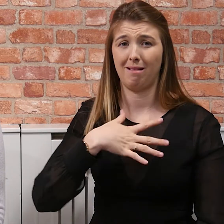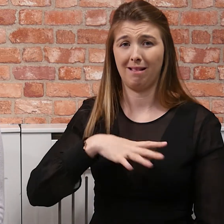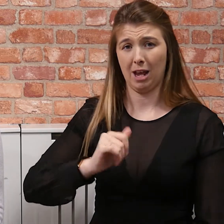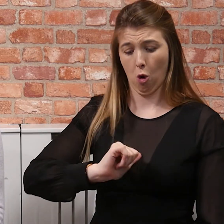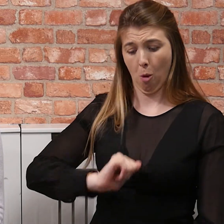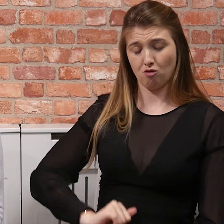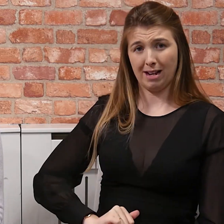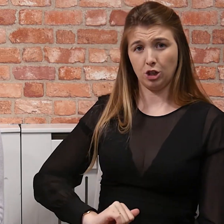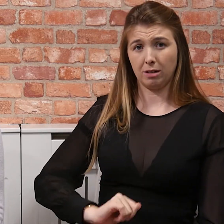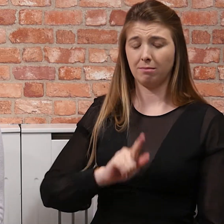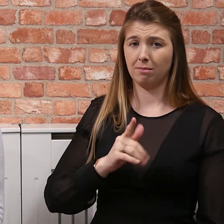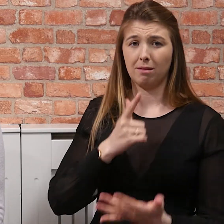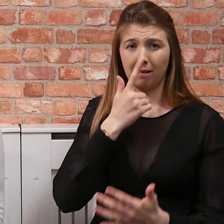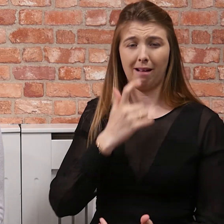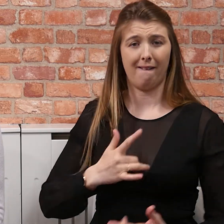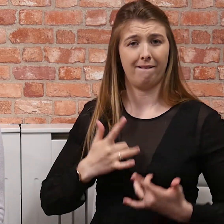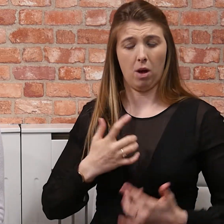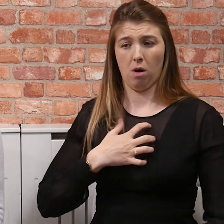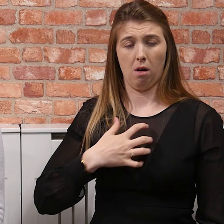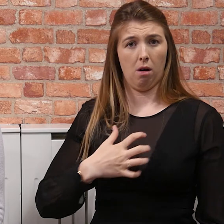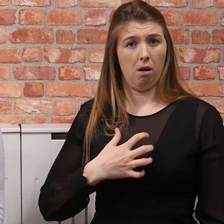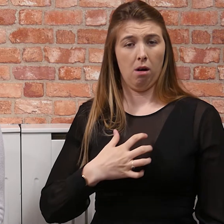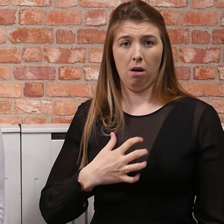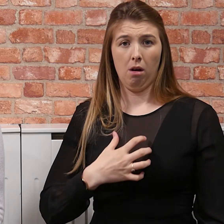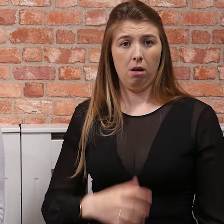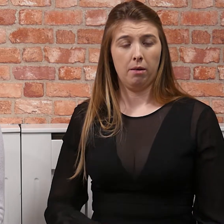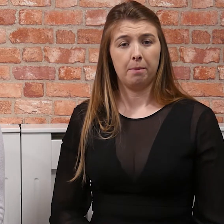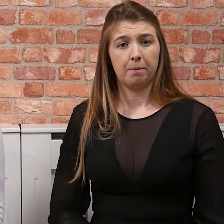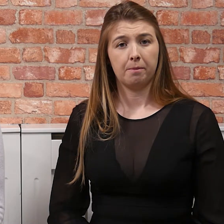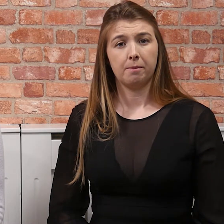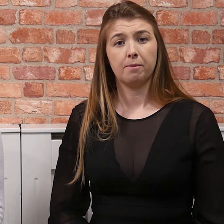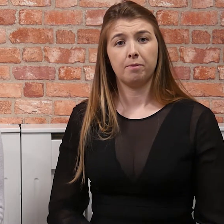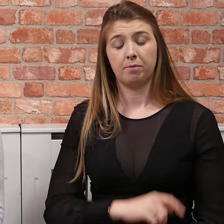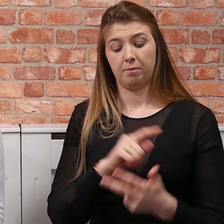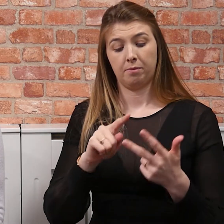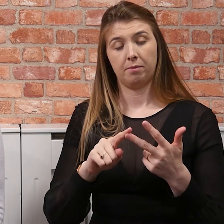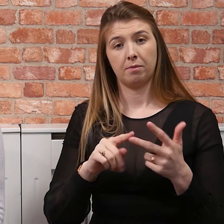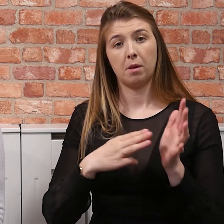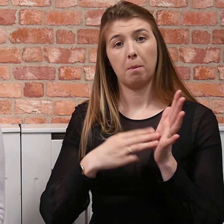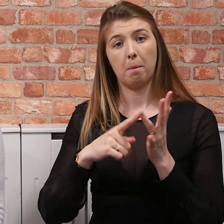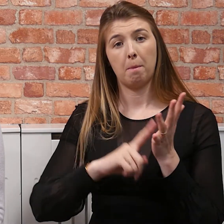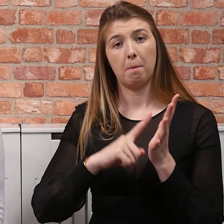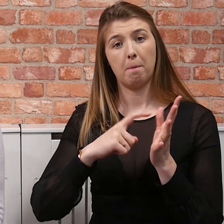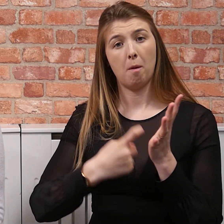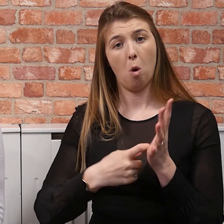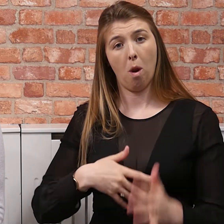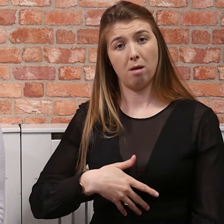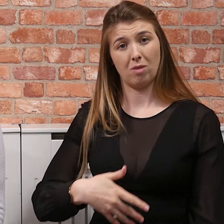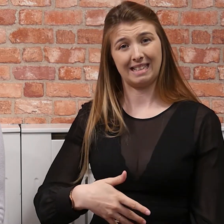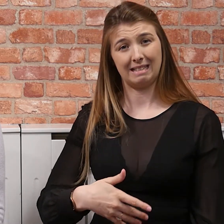A molar pregnancy is something that very few people have heard of. Around 1 in